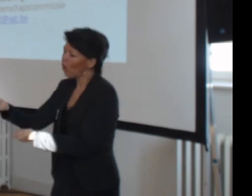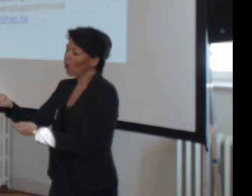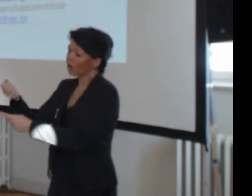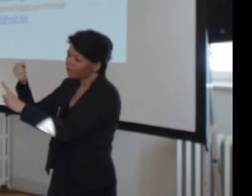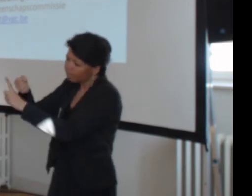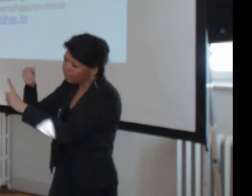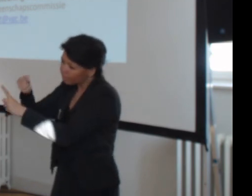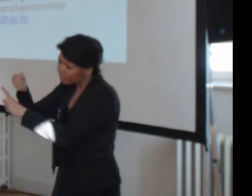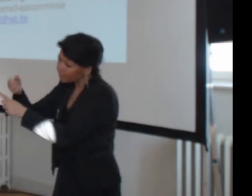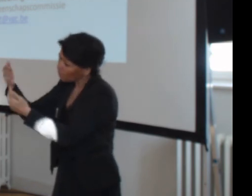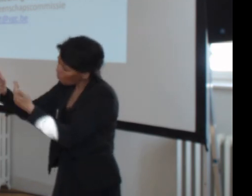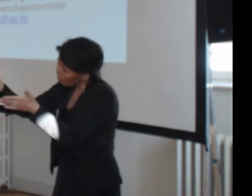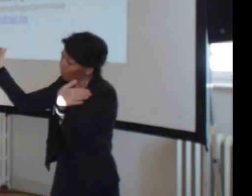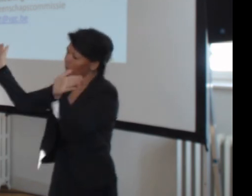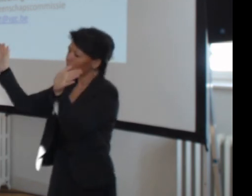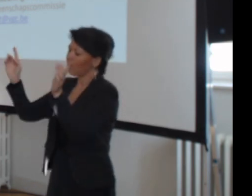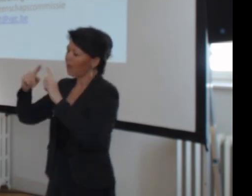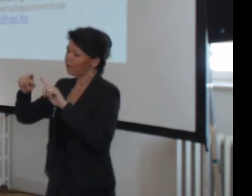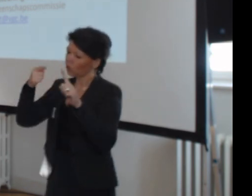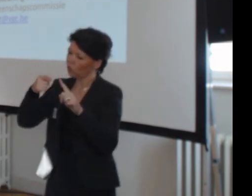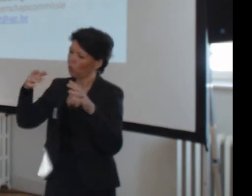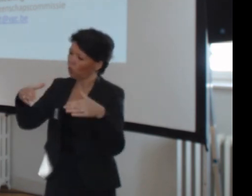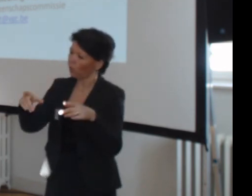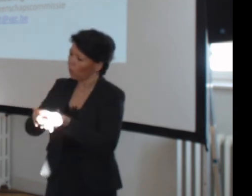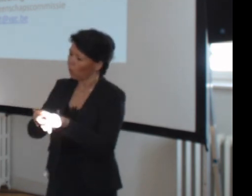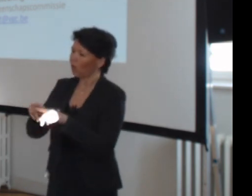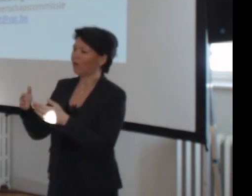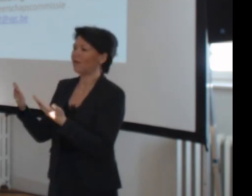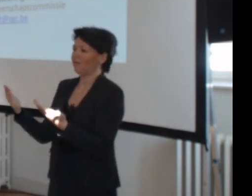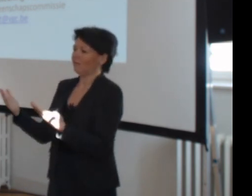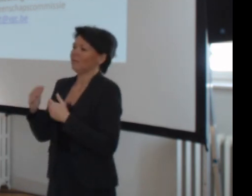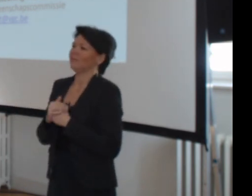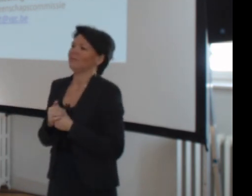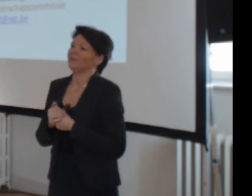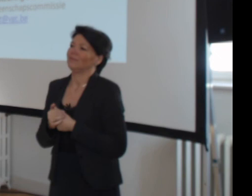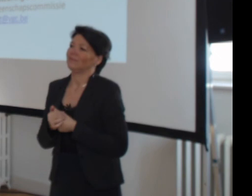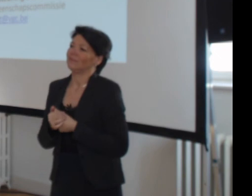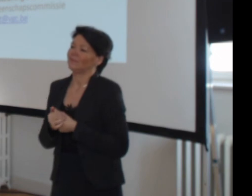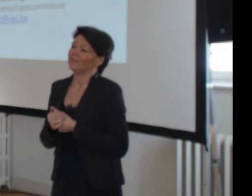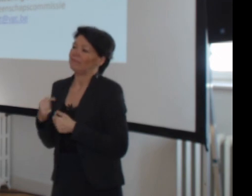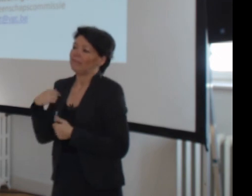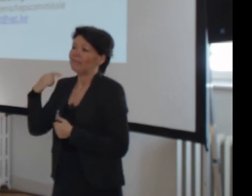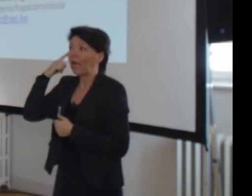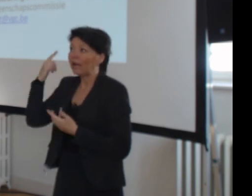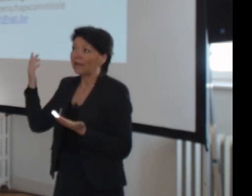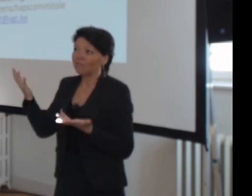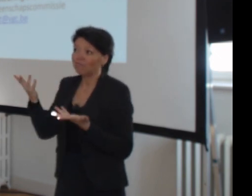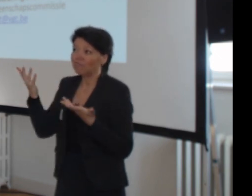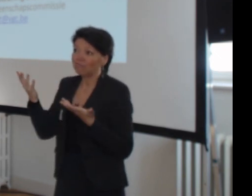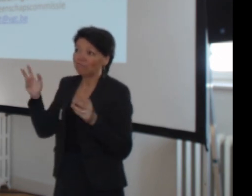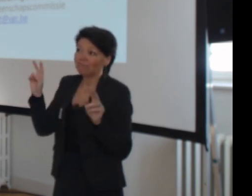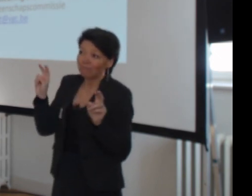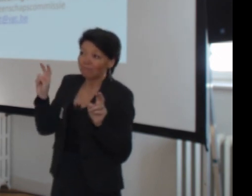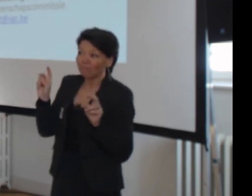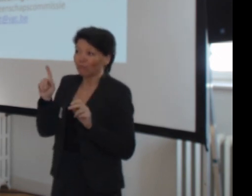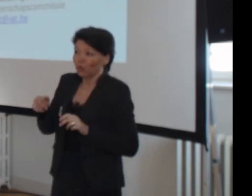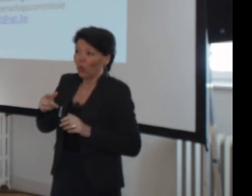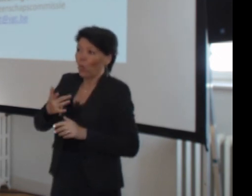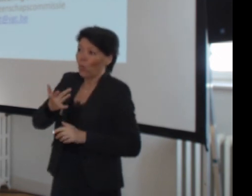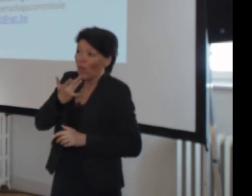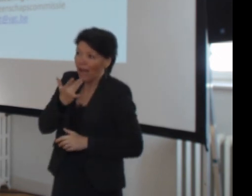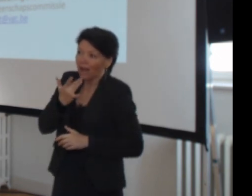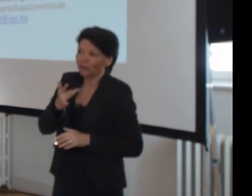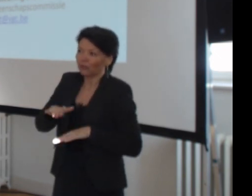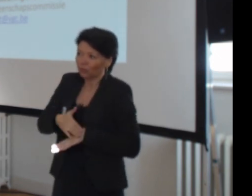to open up for other target groups. I think it's a question of wanting to and